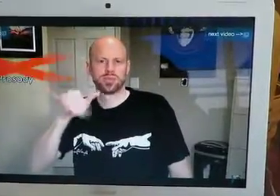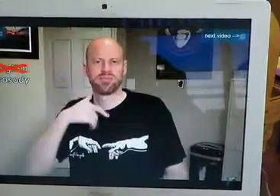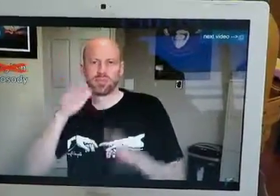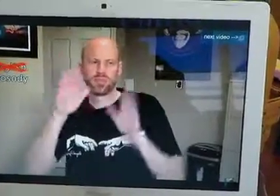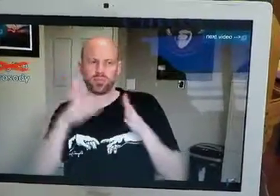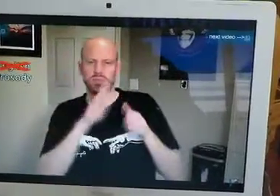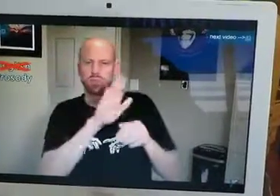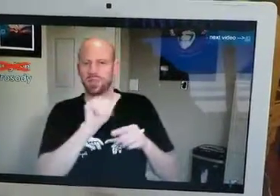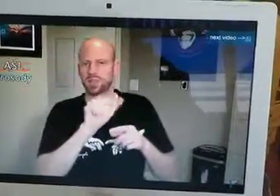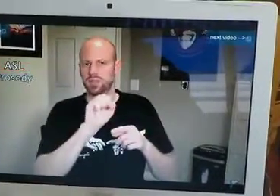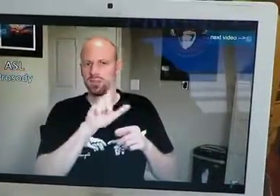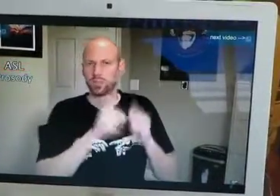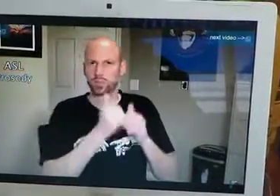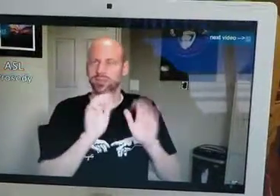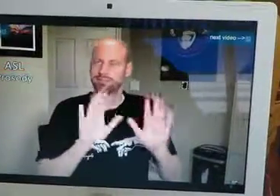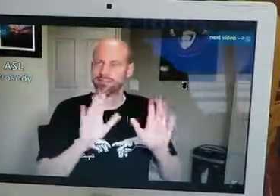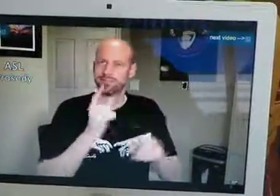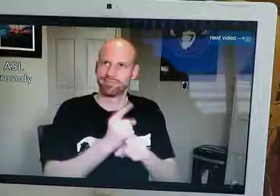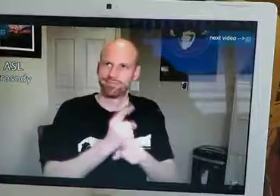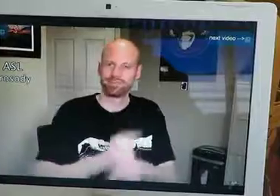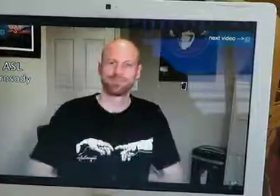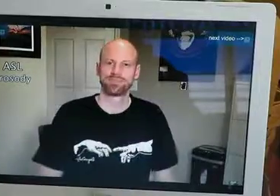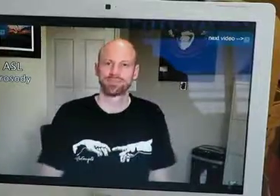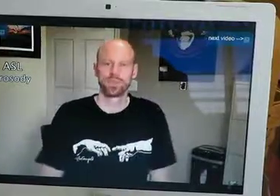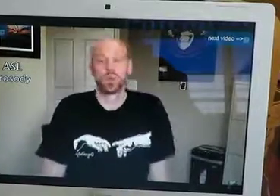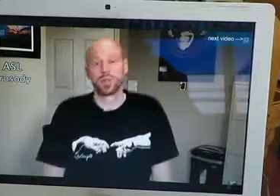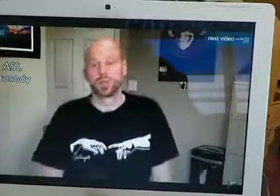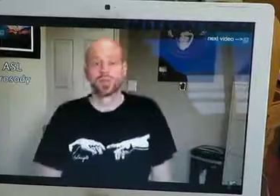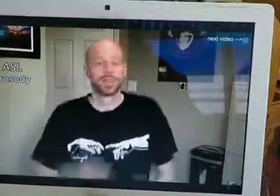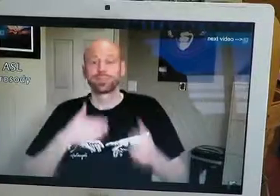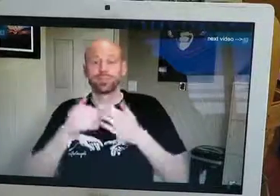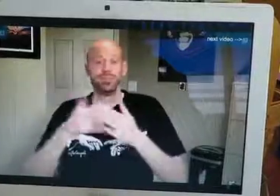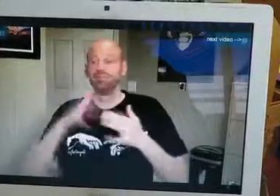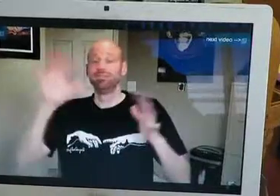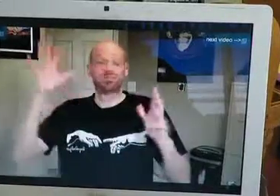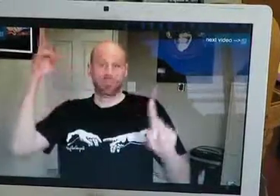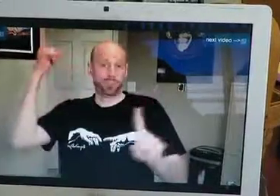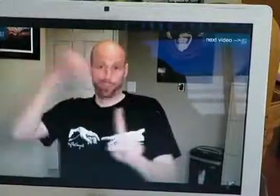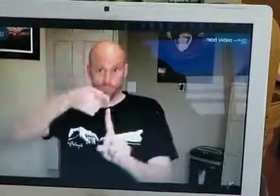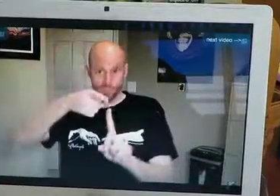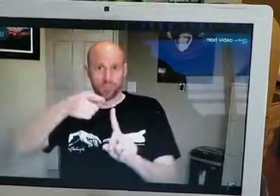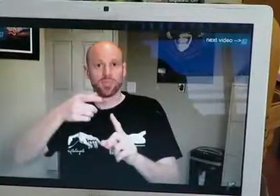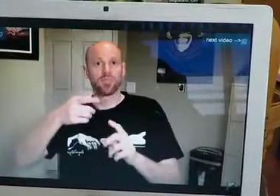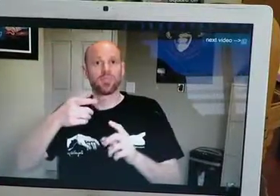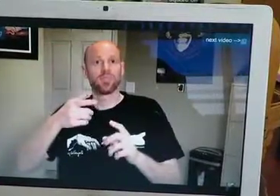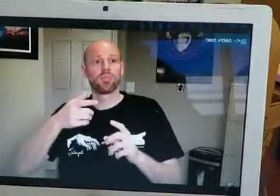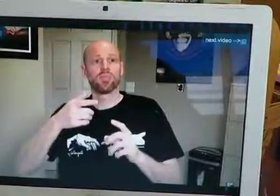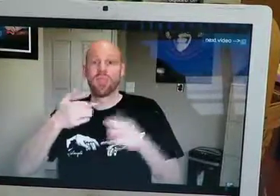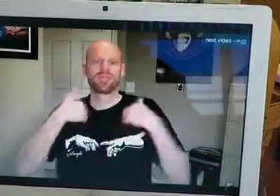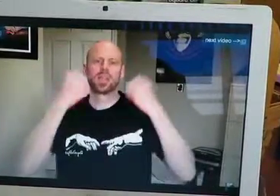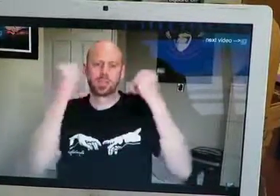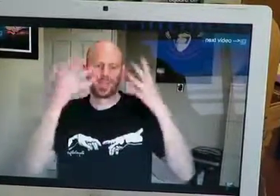So then we have the English porosity. We're doing ASL porosity. Anyhow, the point